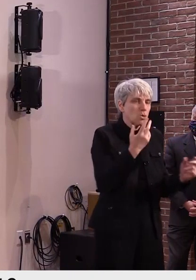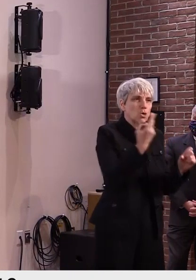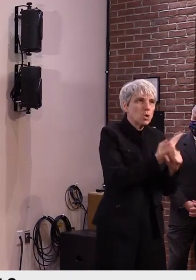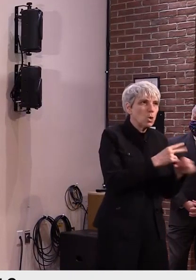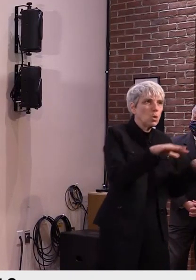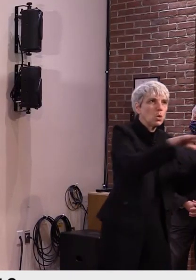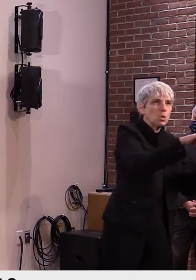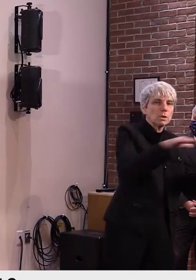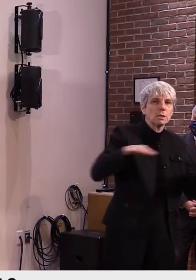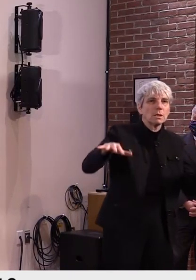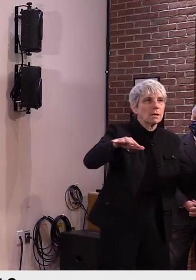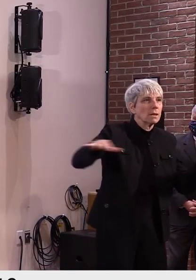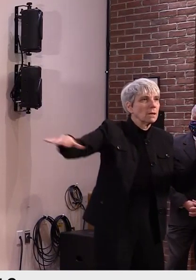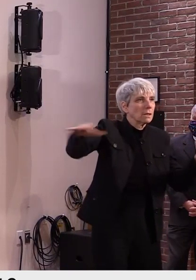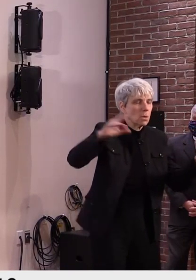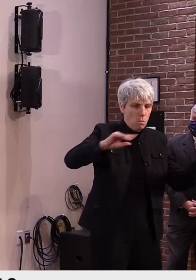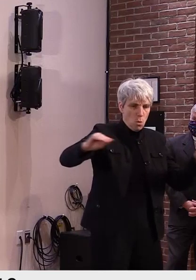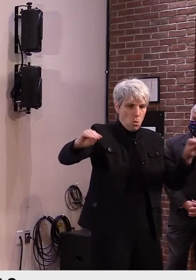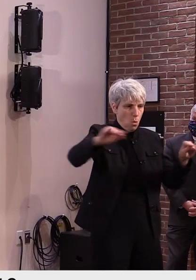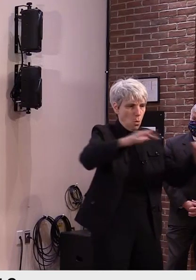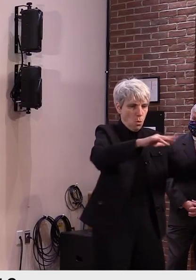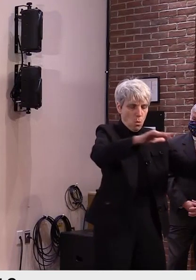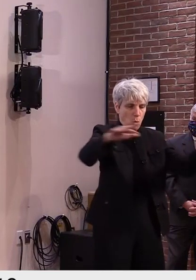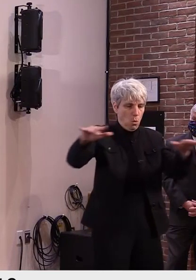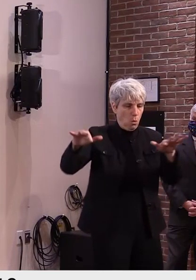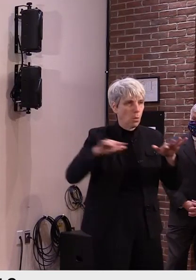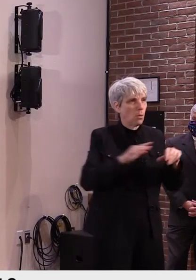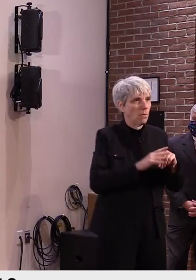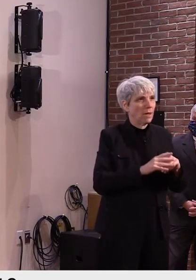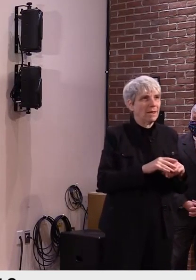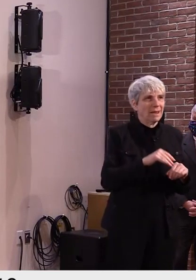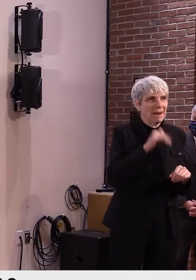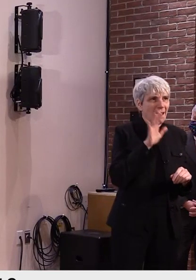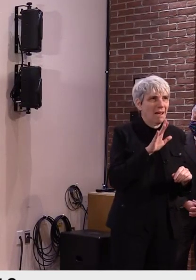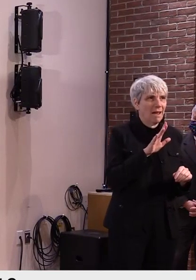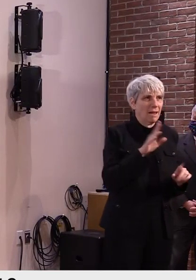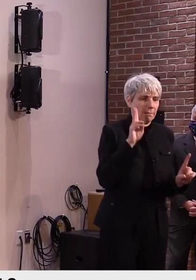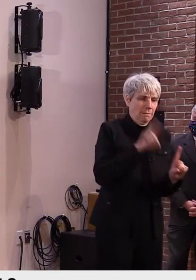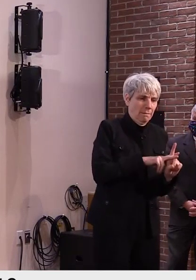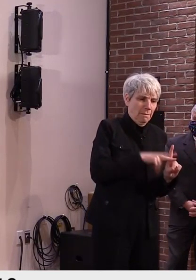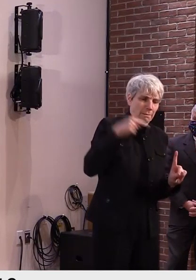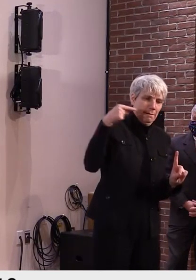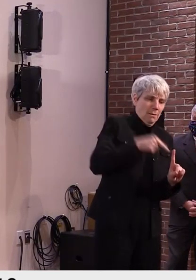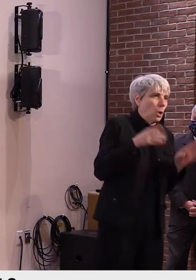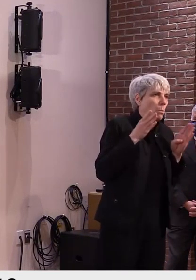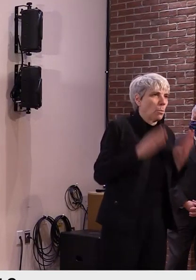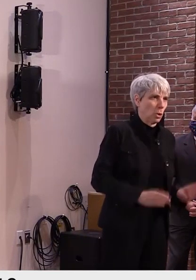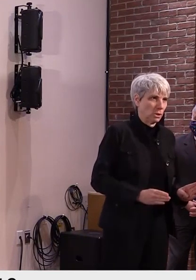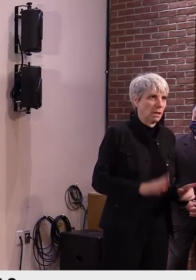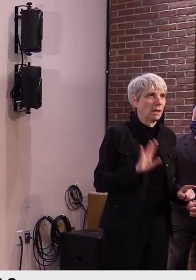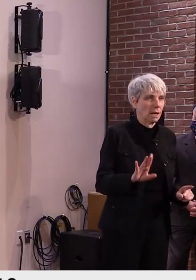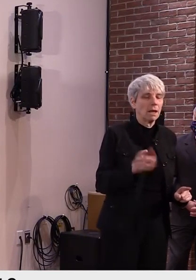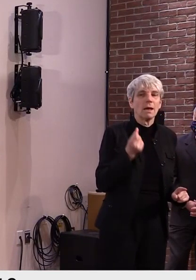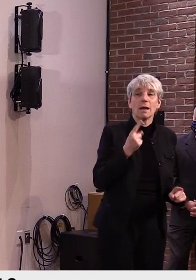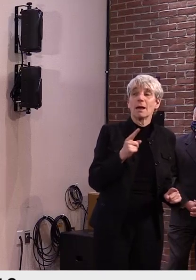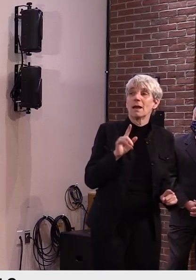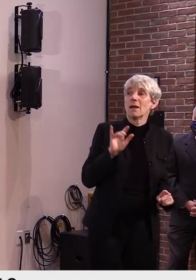cell phone, as opposed to part of contact tracing or anything else like that. Since it was Commissioner